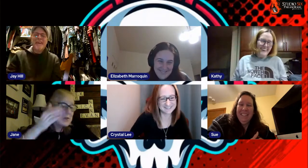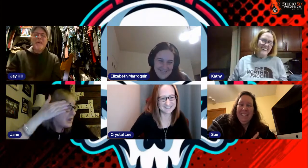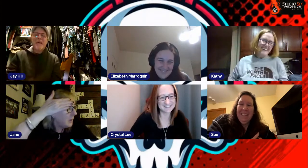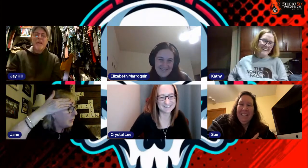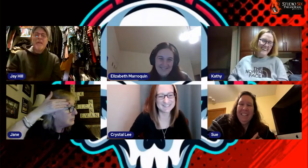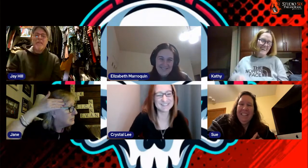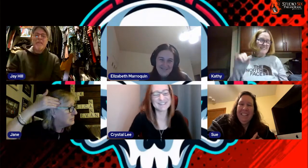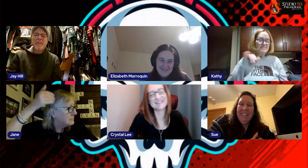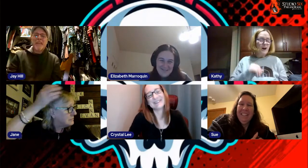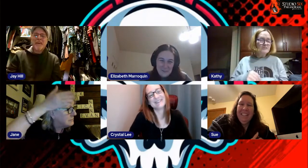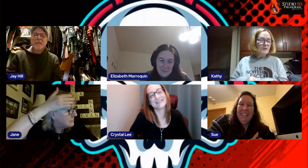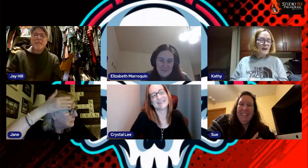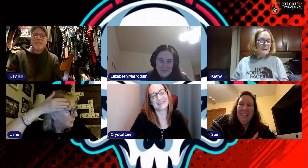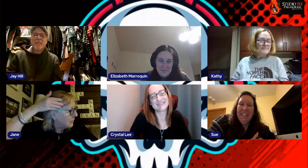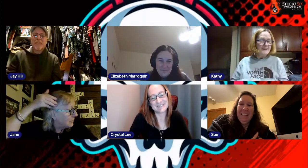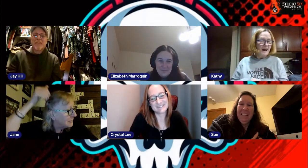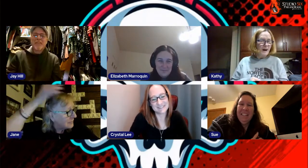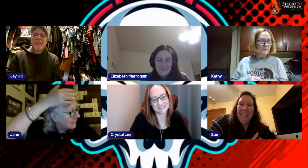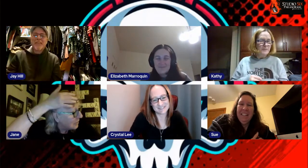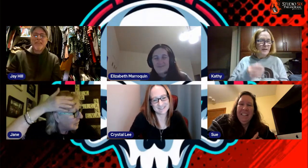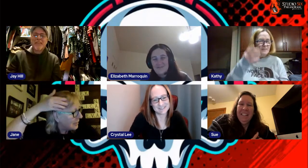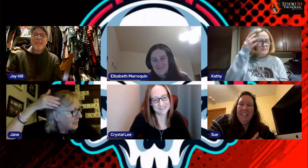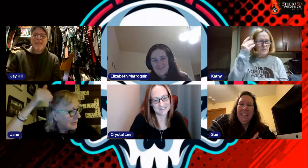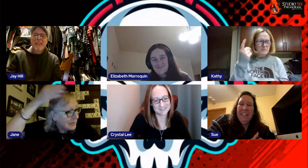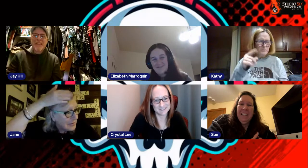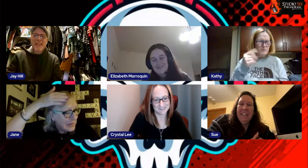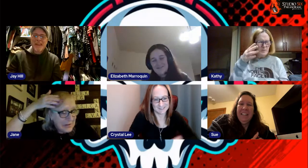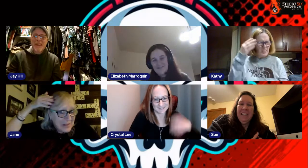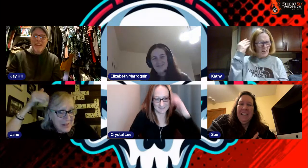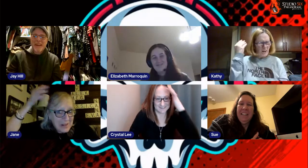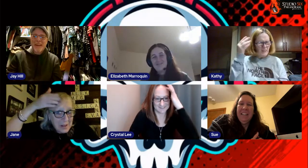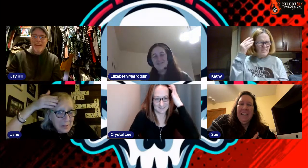Yeah. She's also had